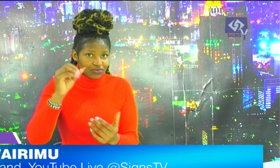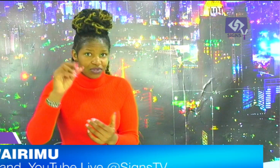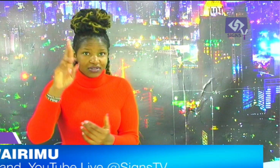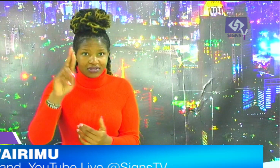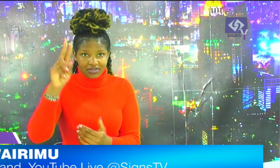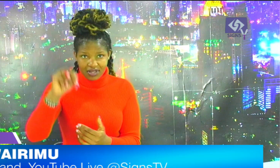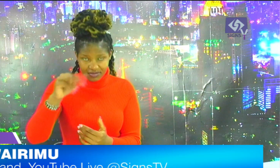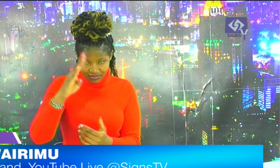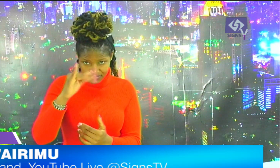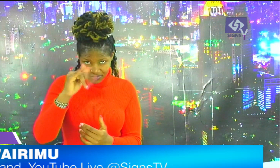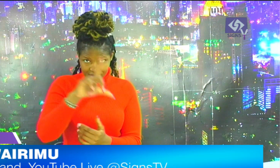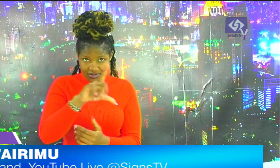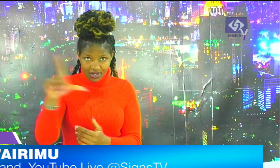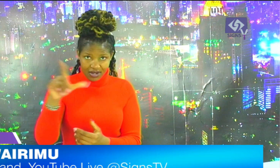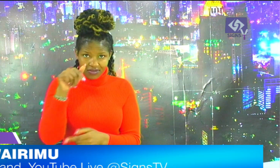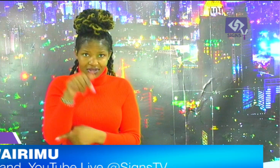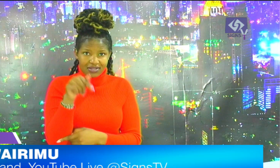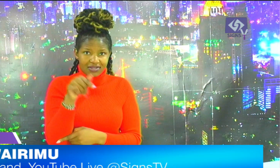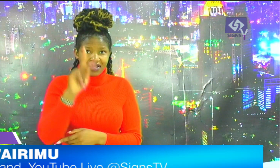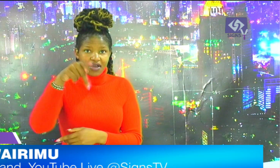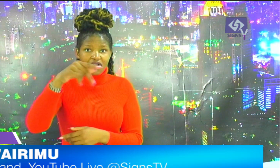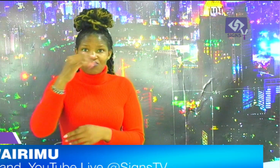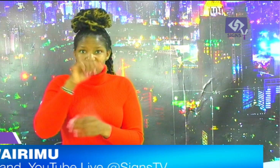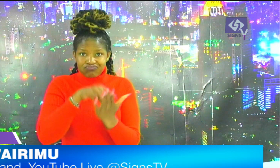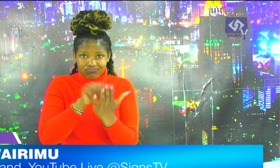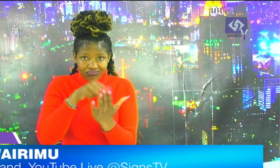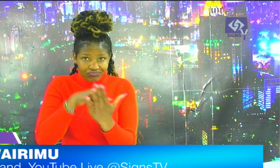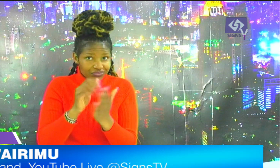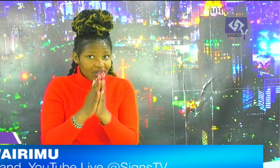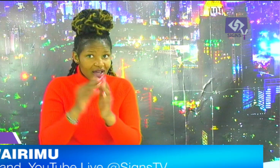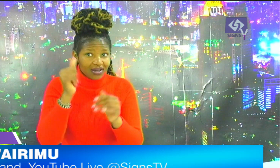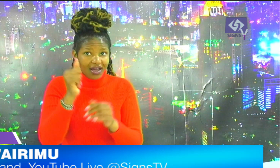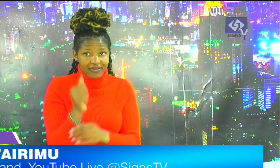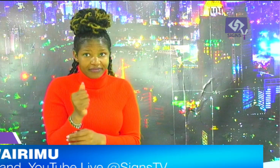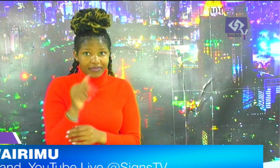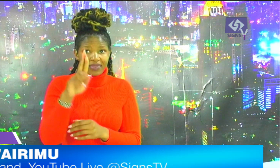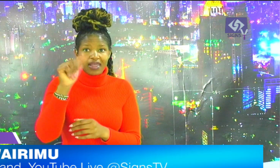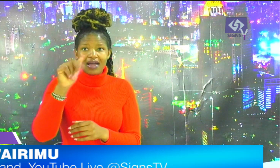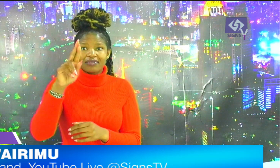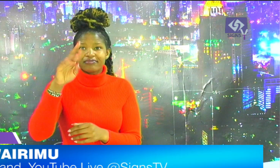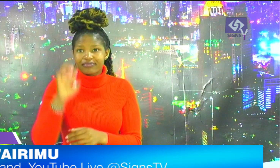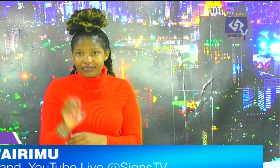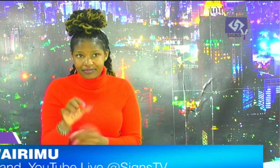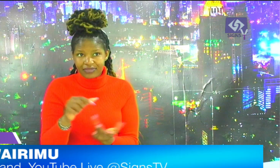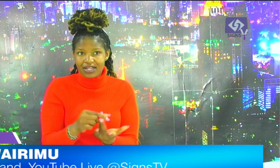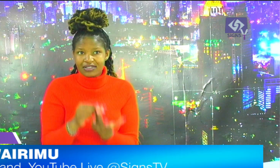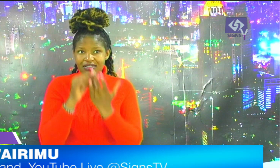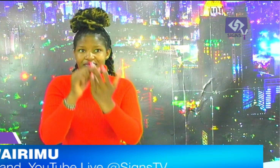columbus, monkeys, and bird species, including honeybill,